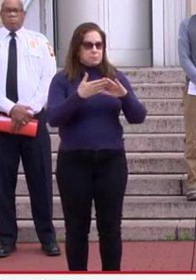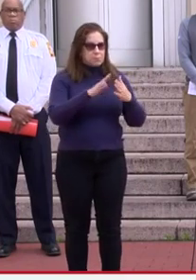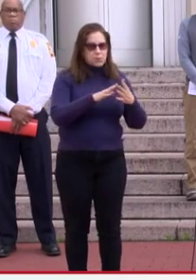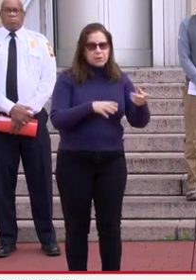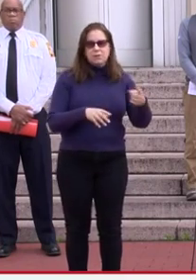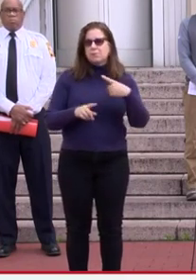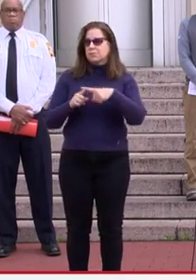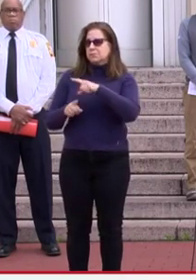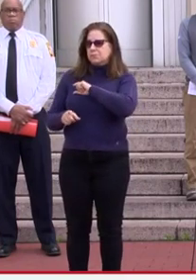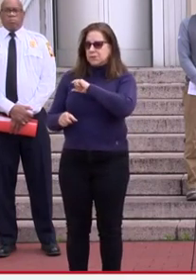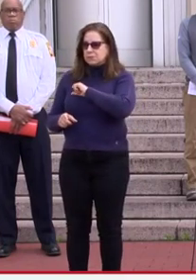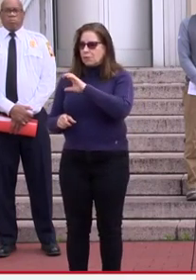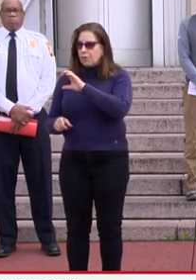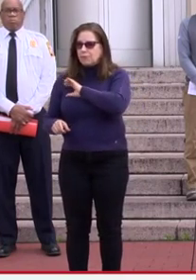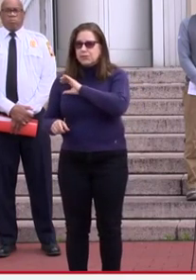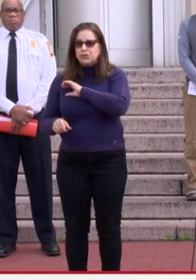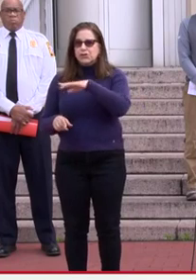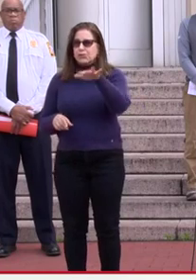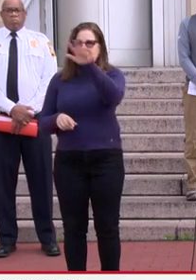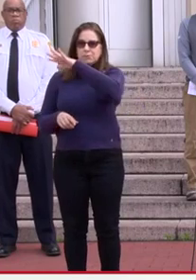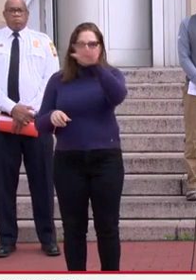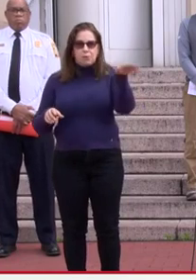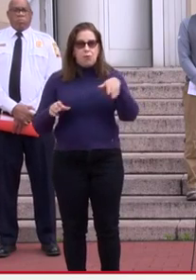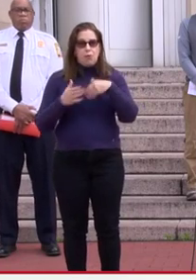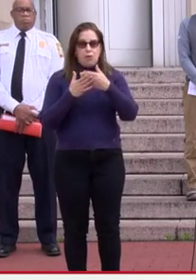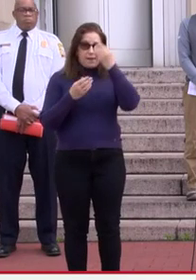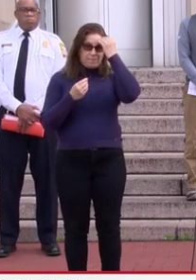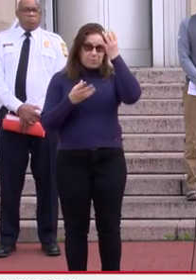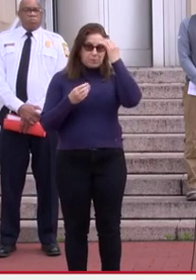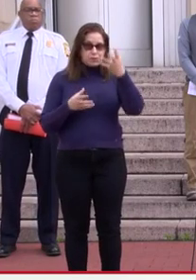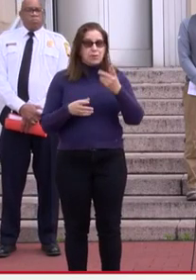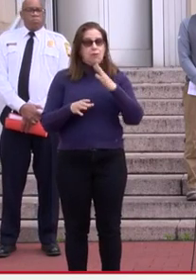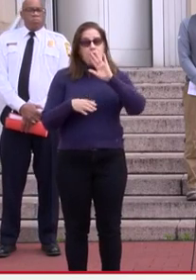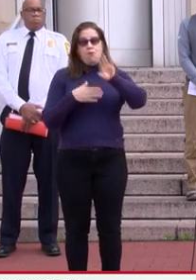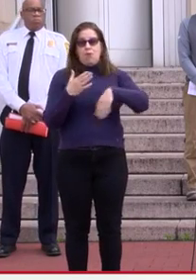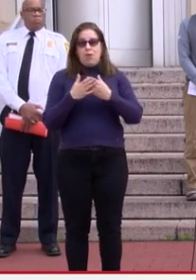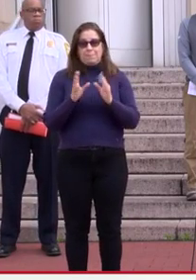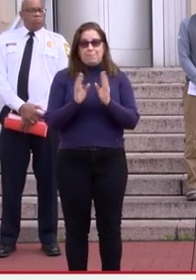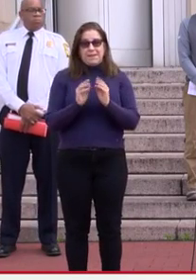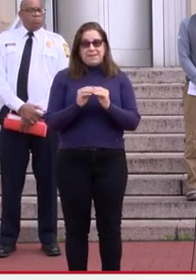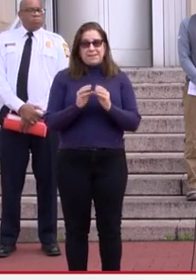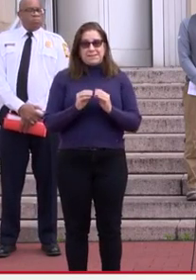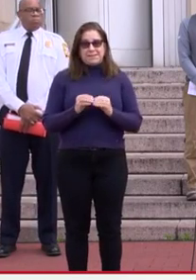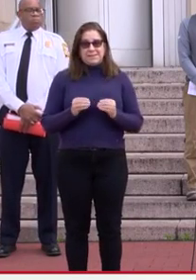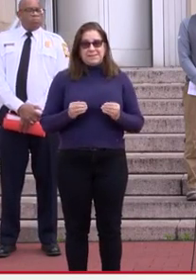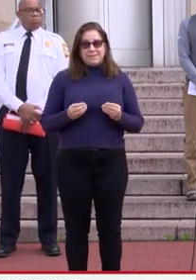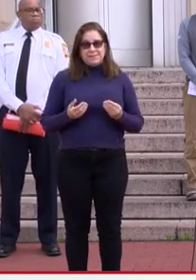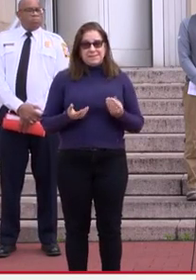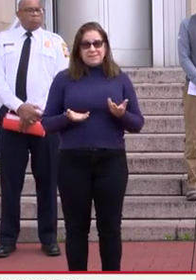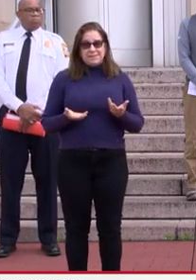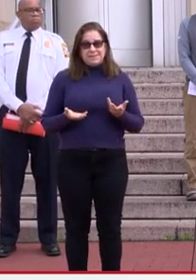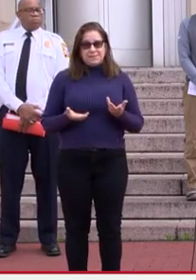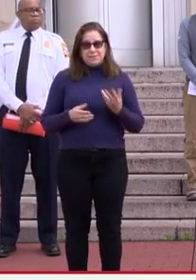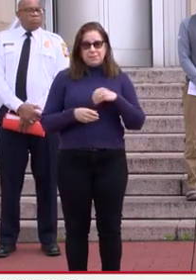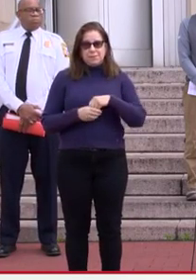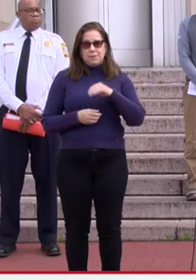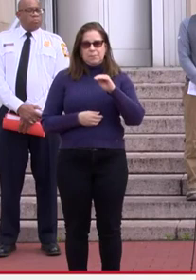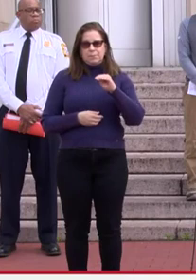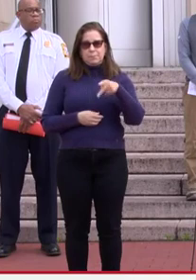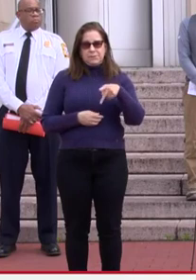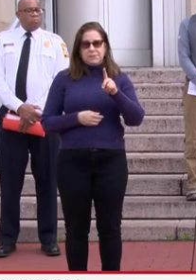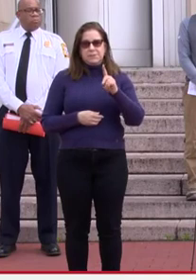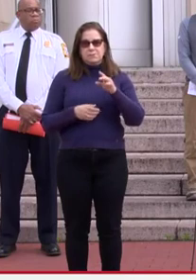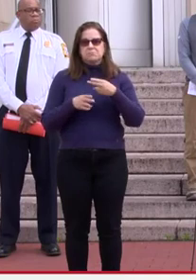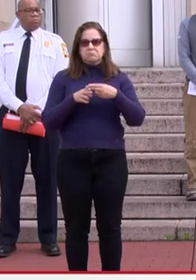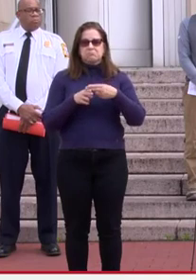latest information. While all meetings and events scheduled to be held at MPD facilities have been temporarily postponed,